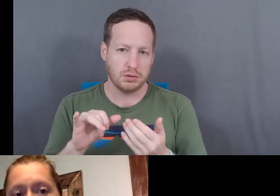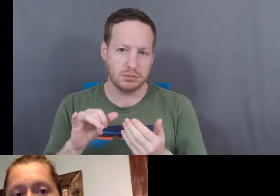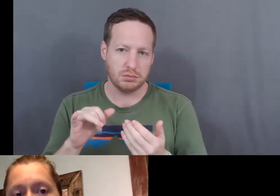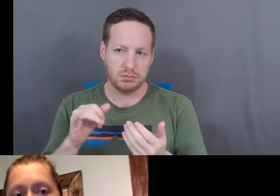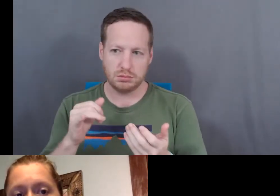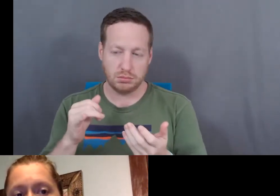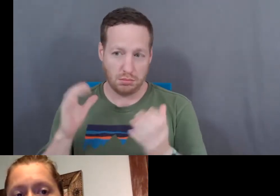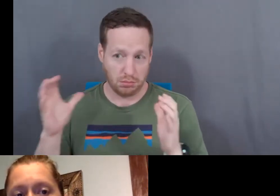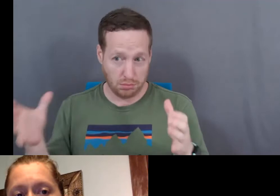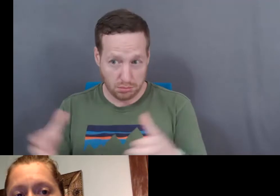go ahead and discuss that.